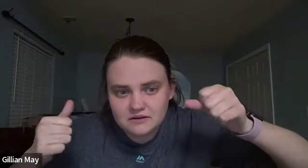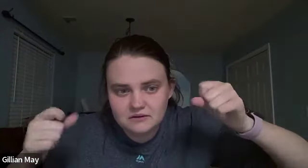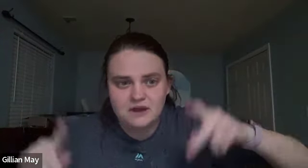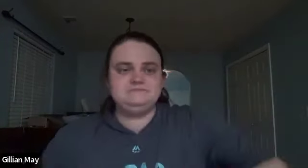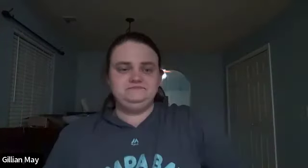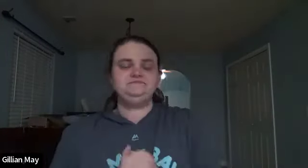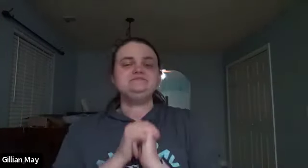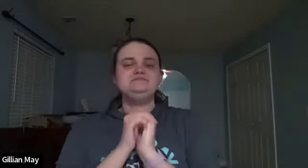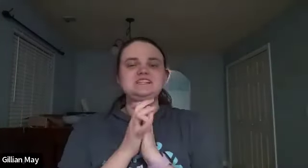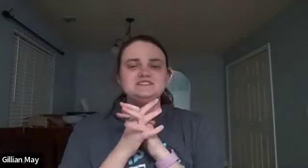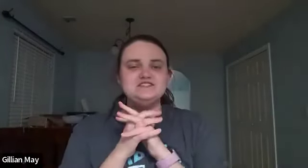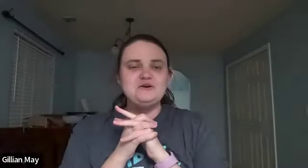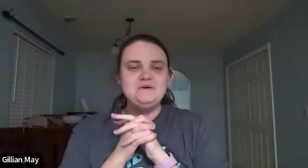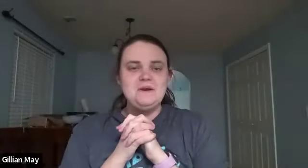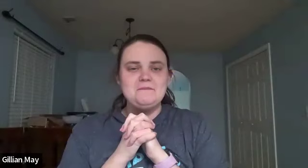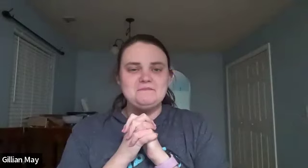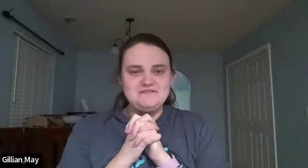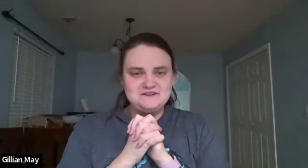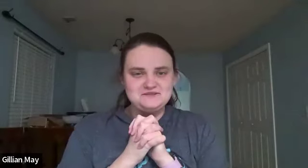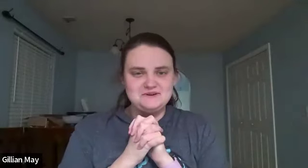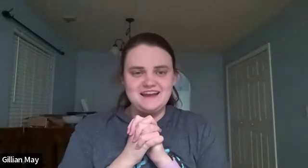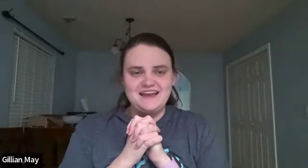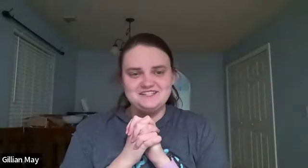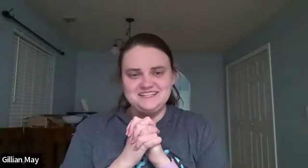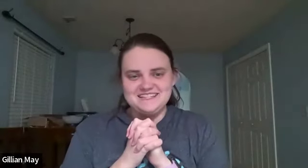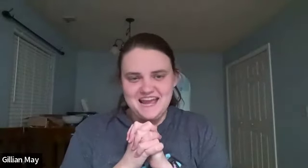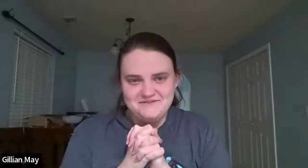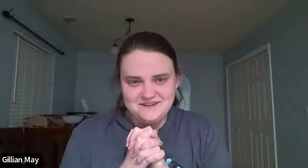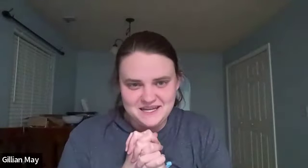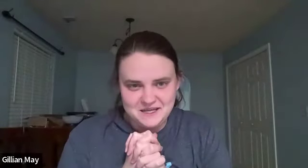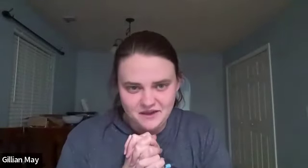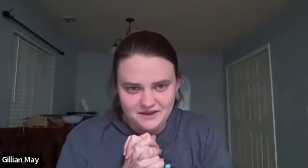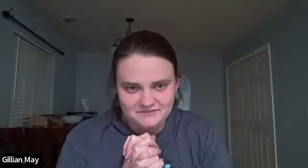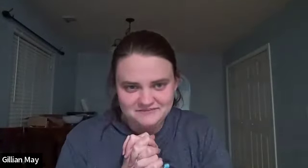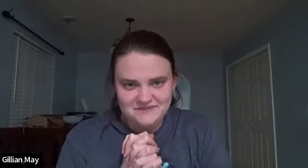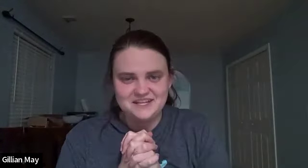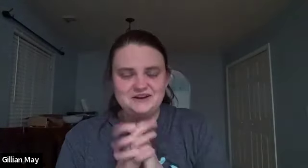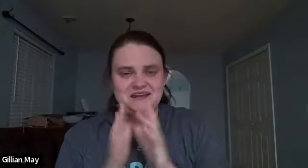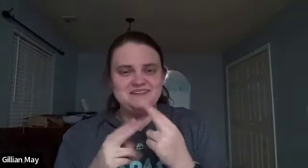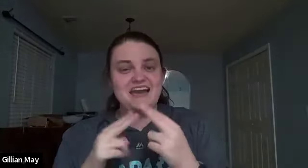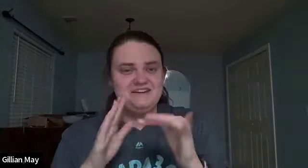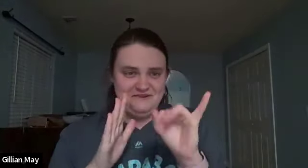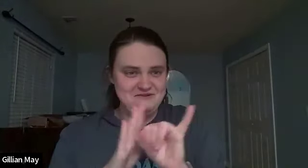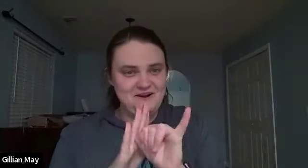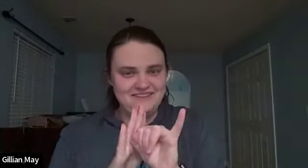Okay. So my first one actually doesn't have a name. Her name is iPhone on